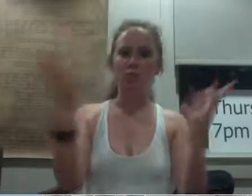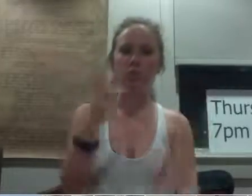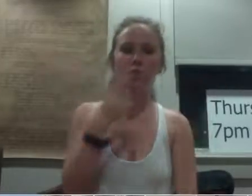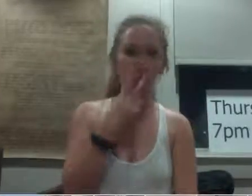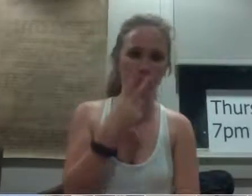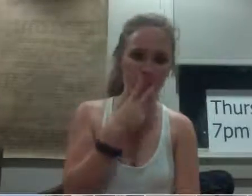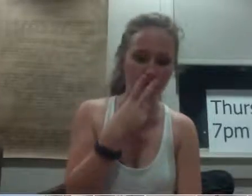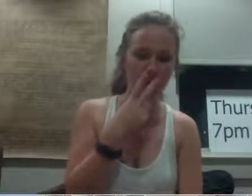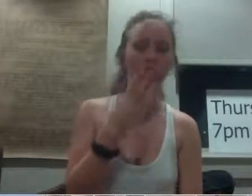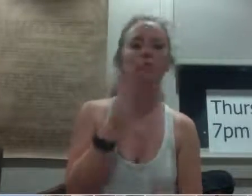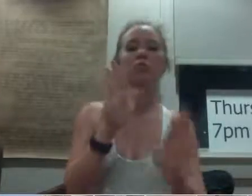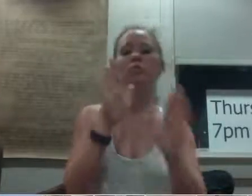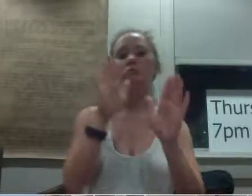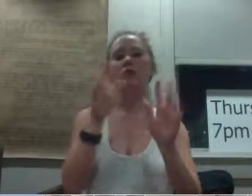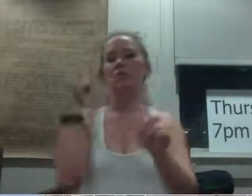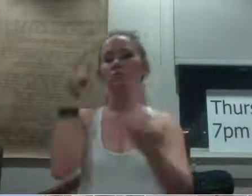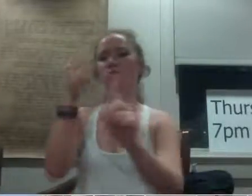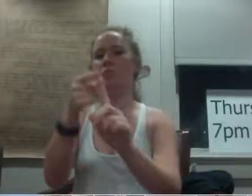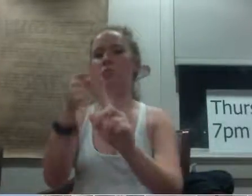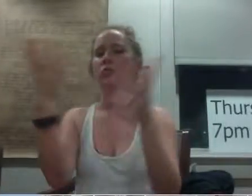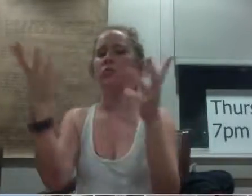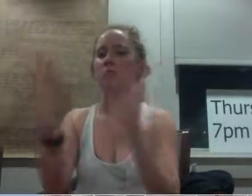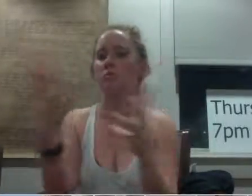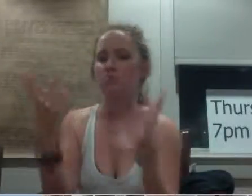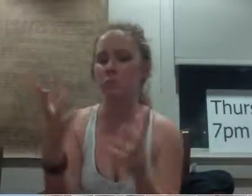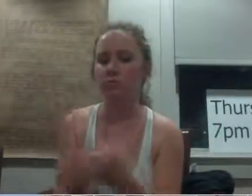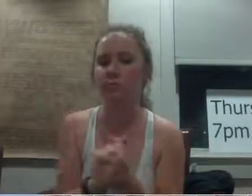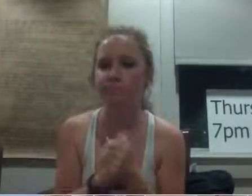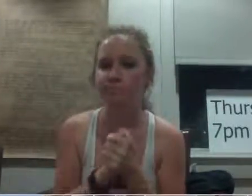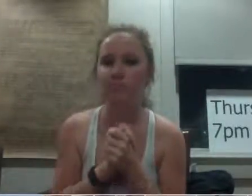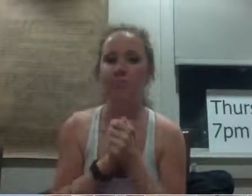So what's the topic? So the topic is smoking. So what's the main point?